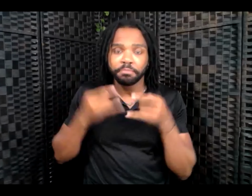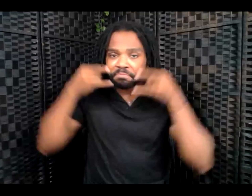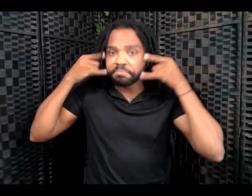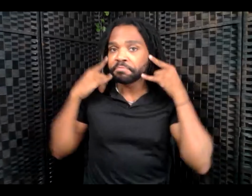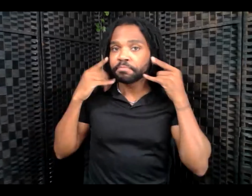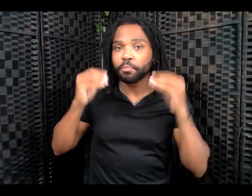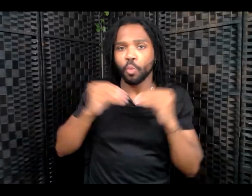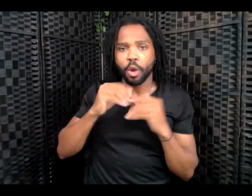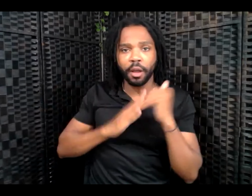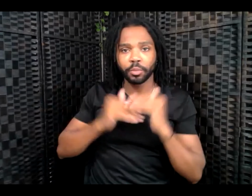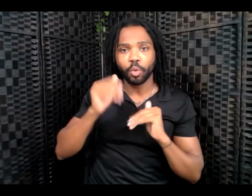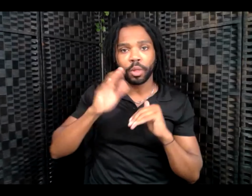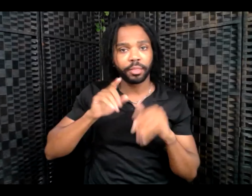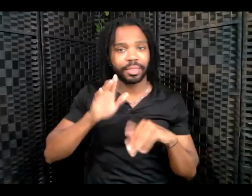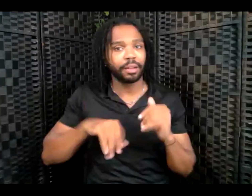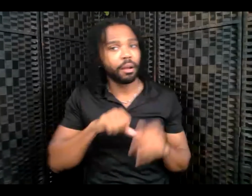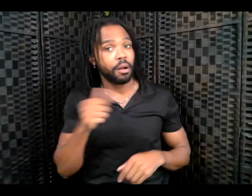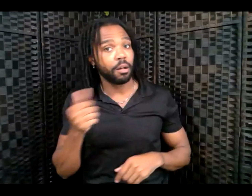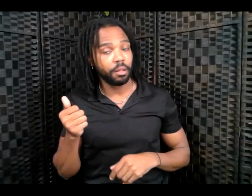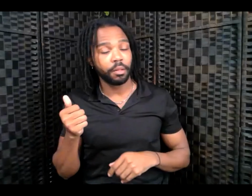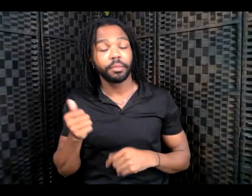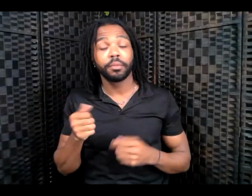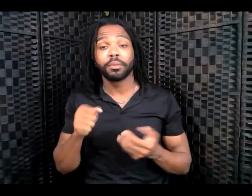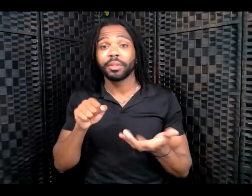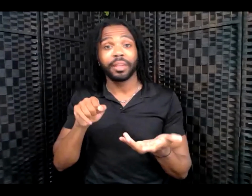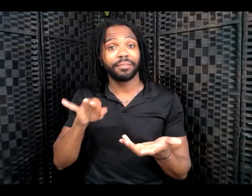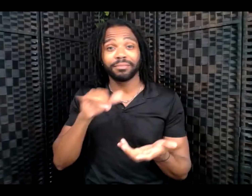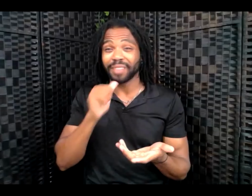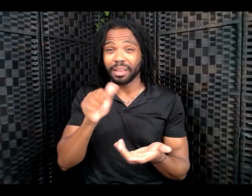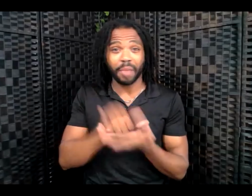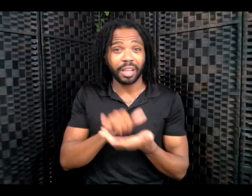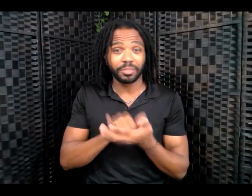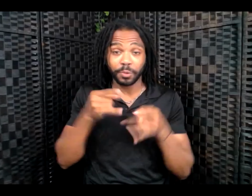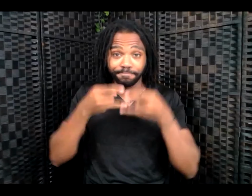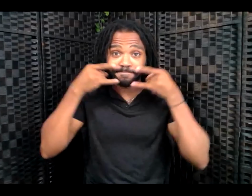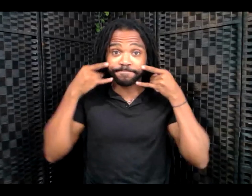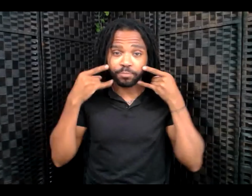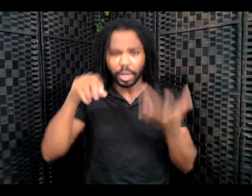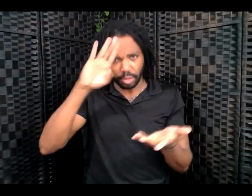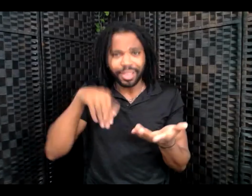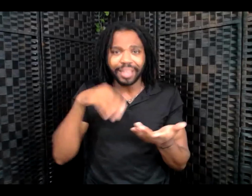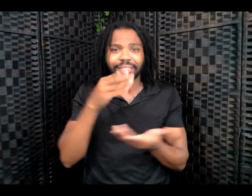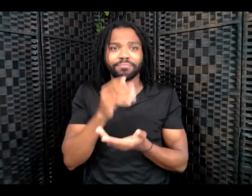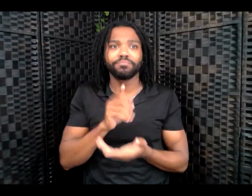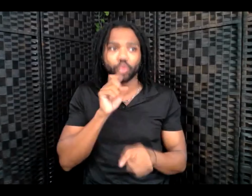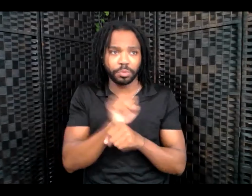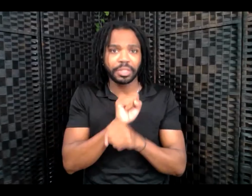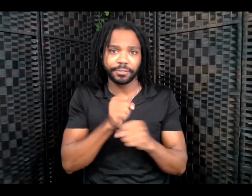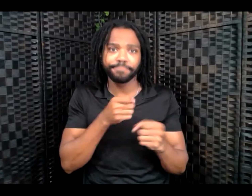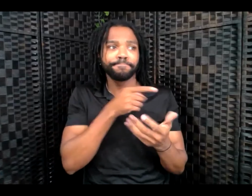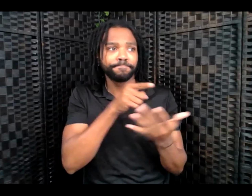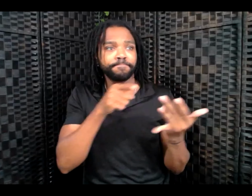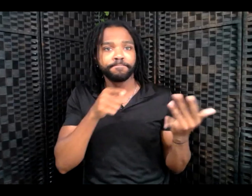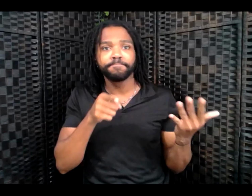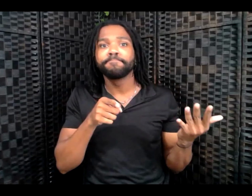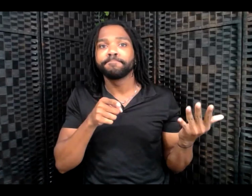than others. When that is not possible, and we know that this is a reality, some of our person-supported